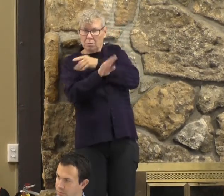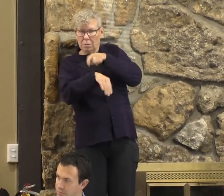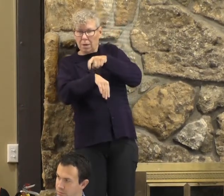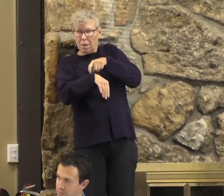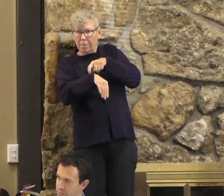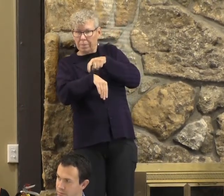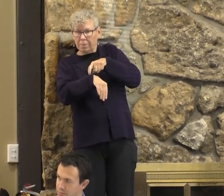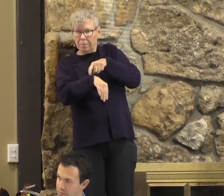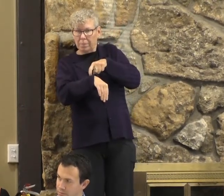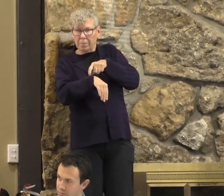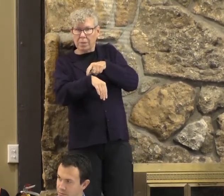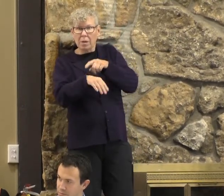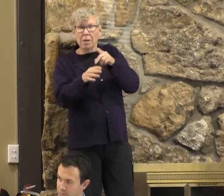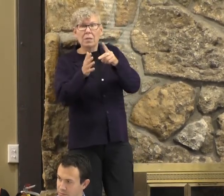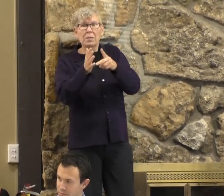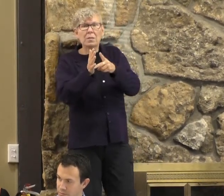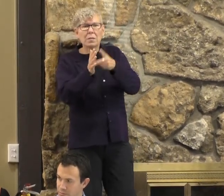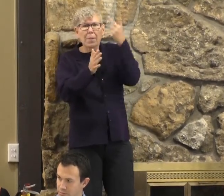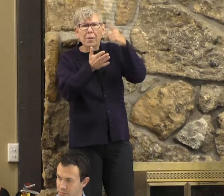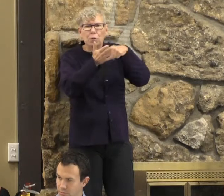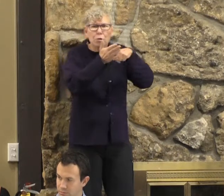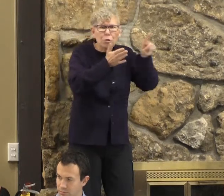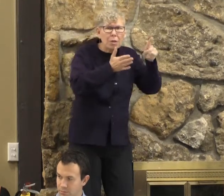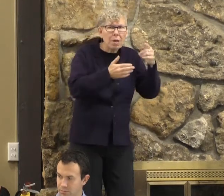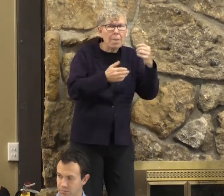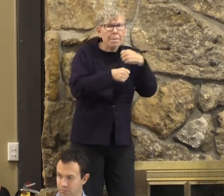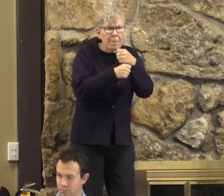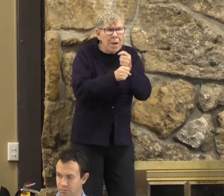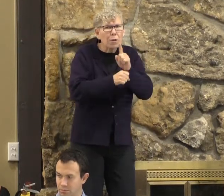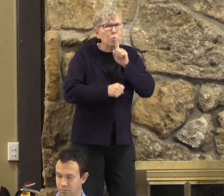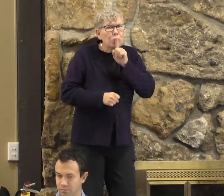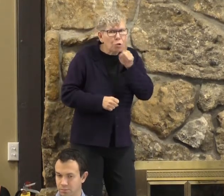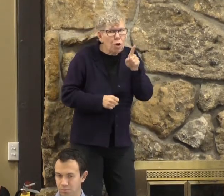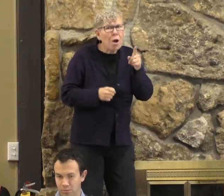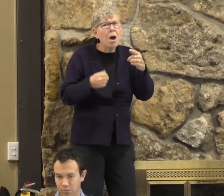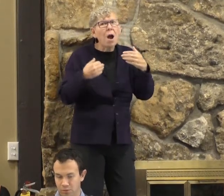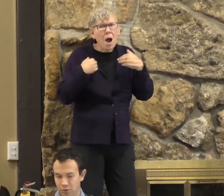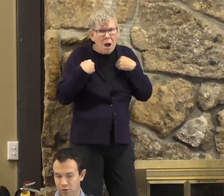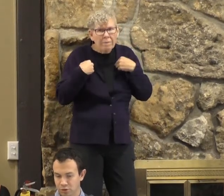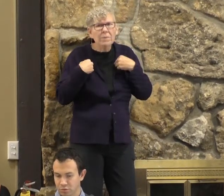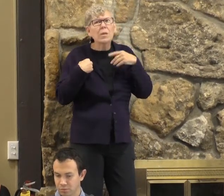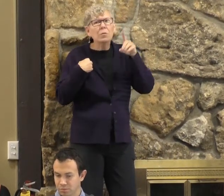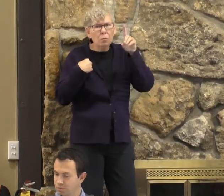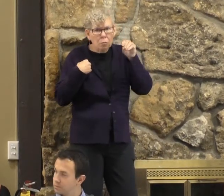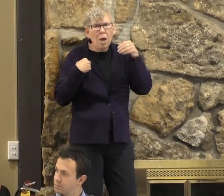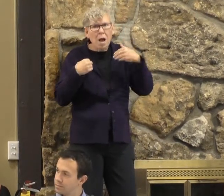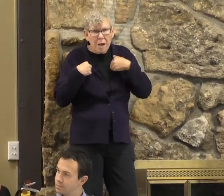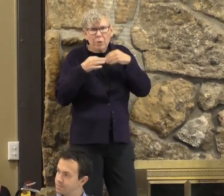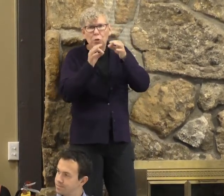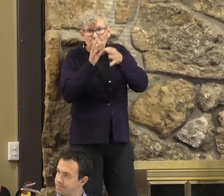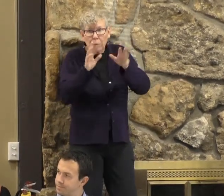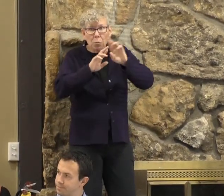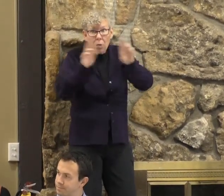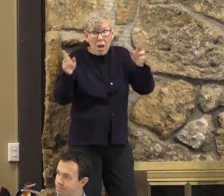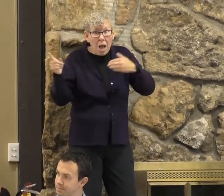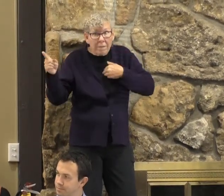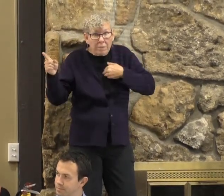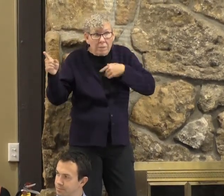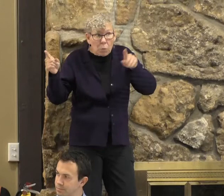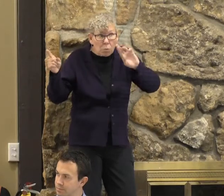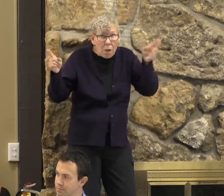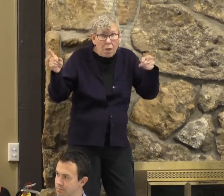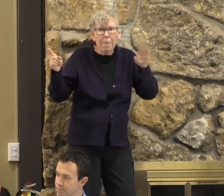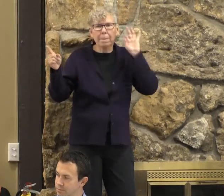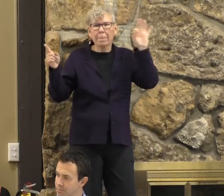absolutely lined out and we have everything ready to go. And that way, if we know the patient is not coming